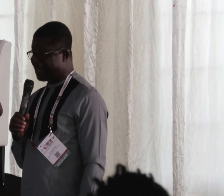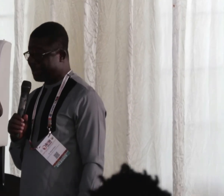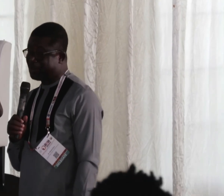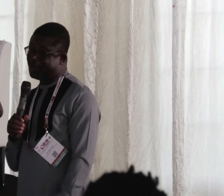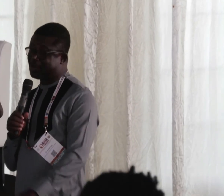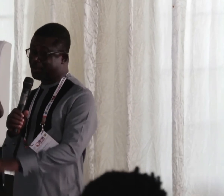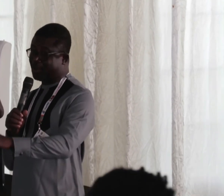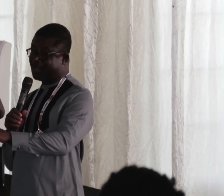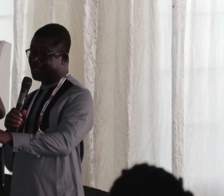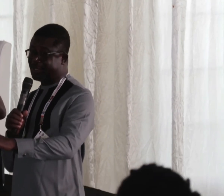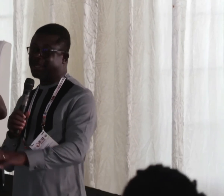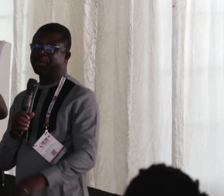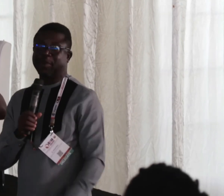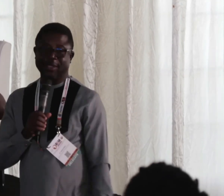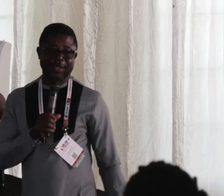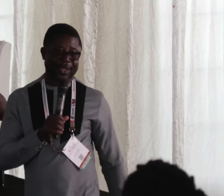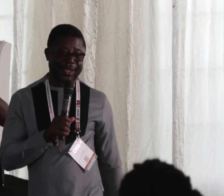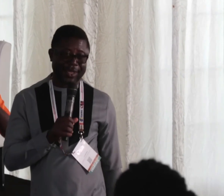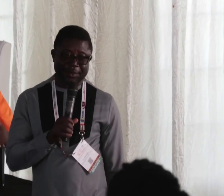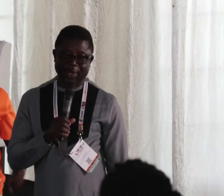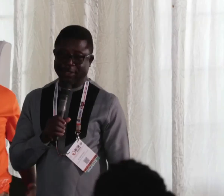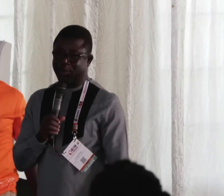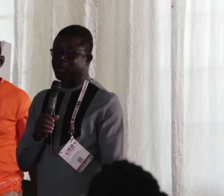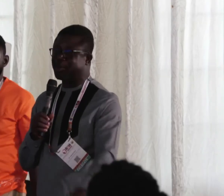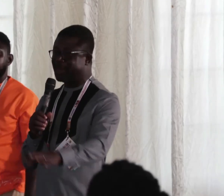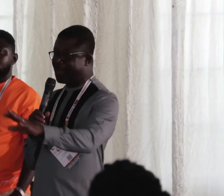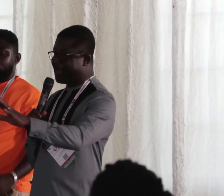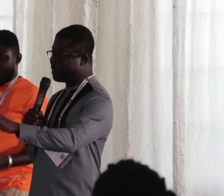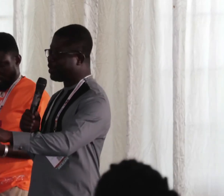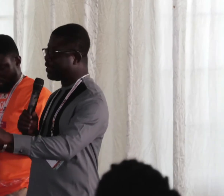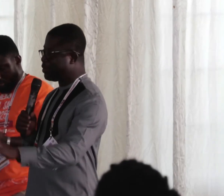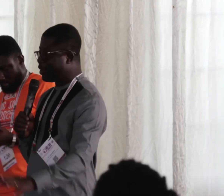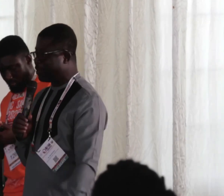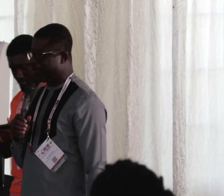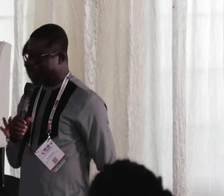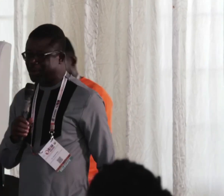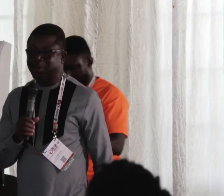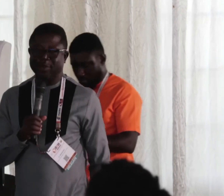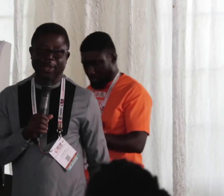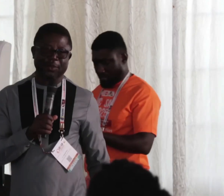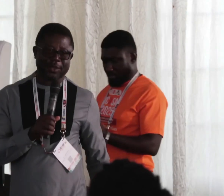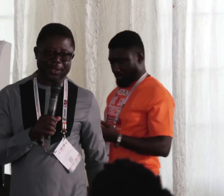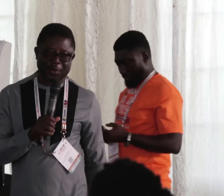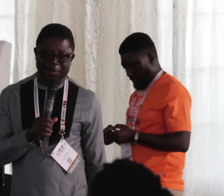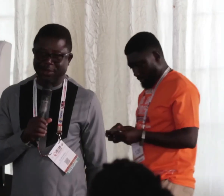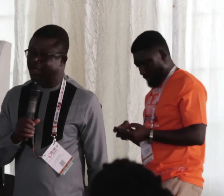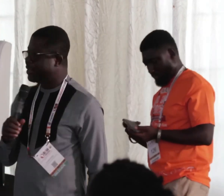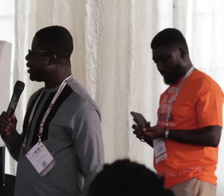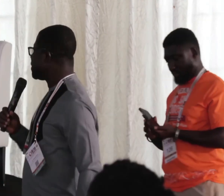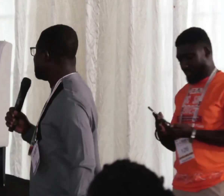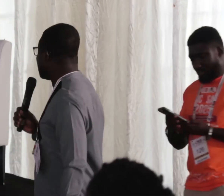partners. You have to be a supporting partner. That's my take home. I expect each one of you to have your take